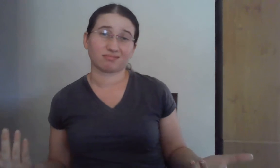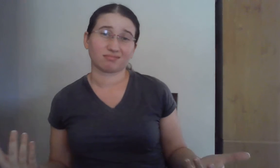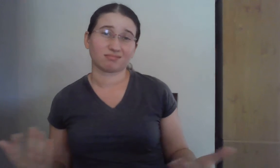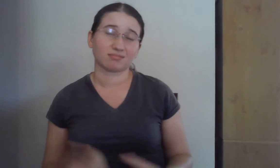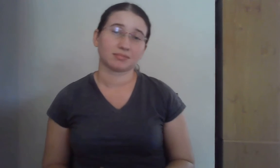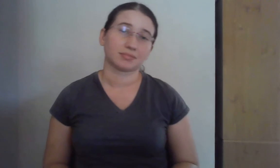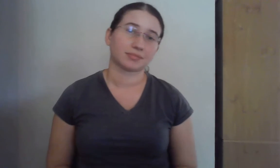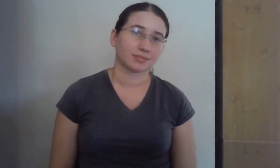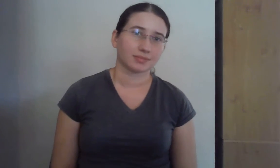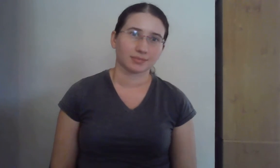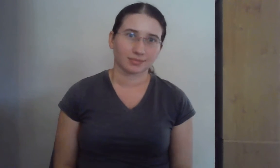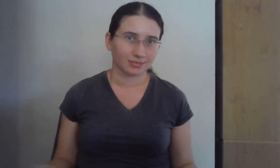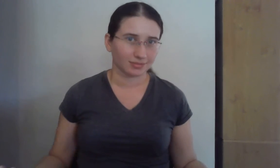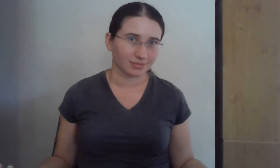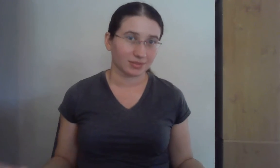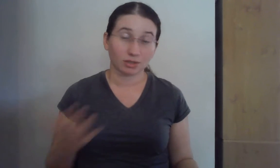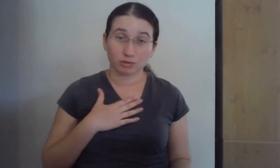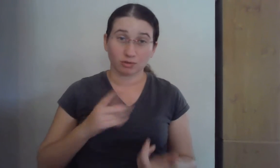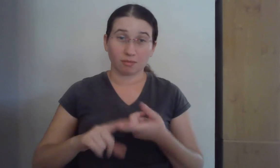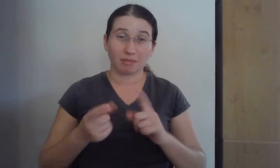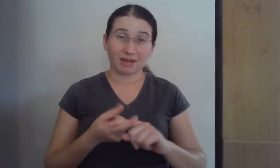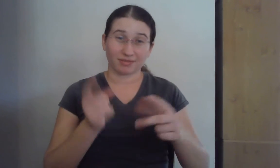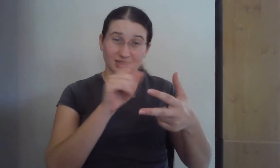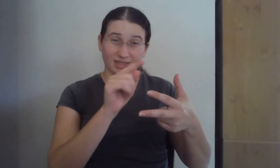It was none of the things anyone had guessed.